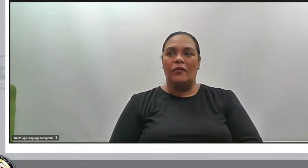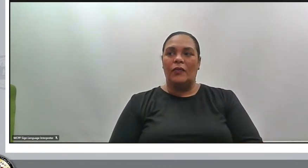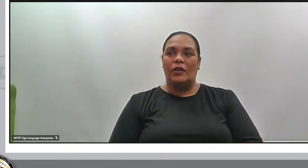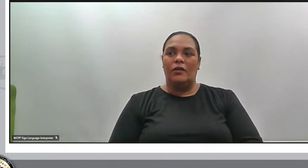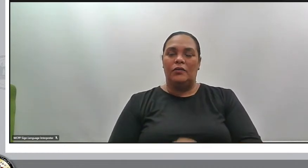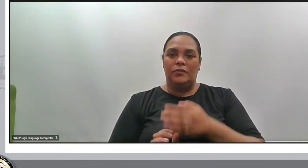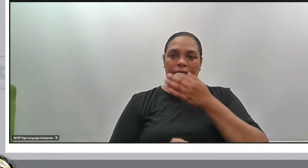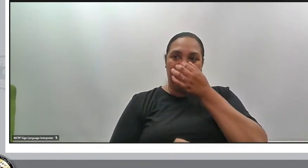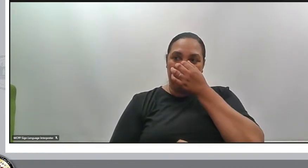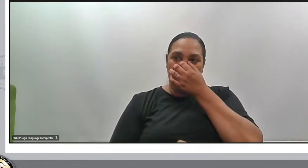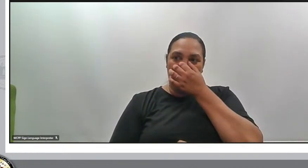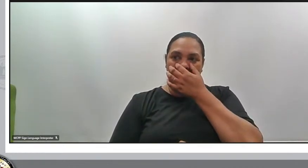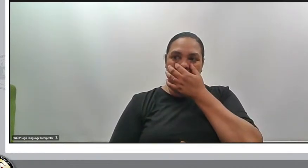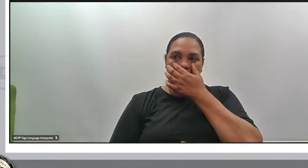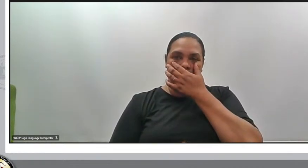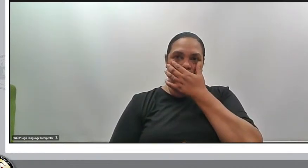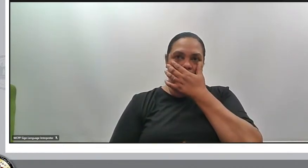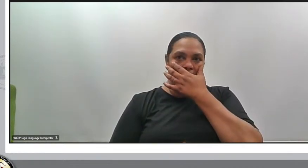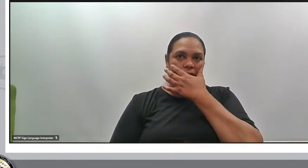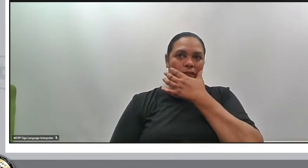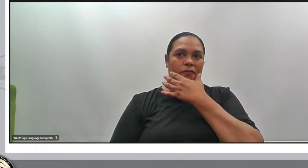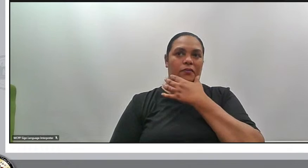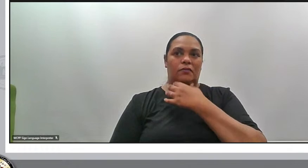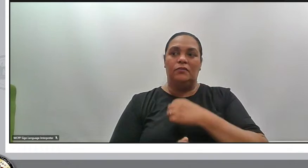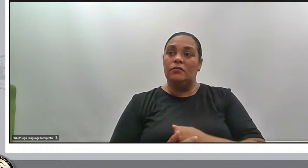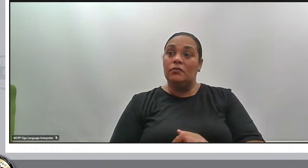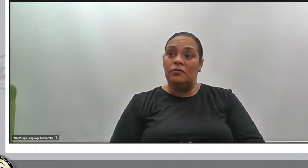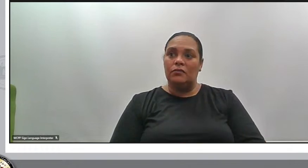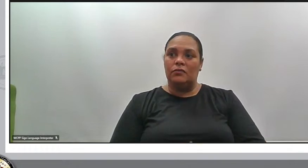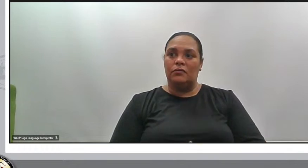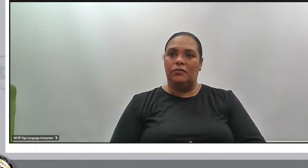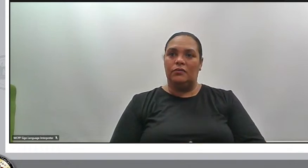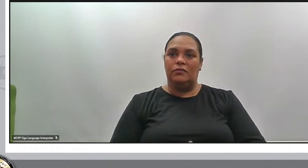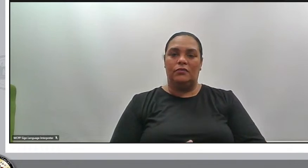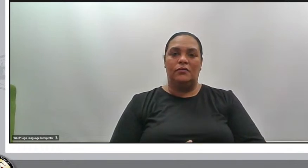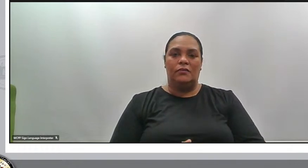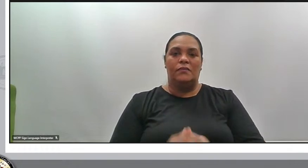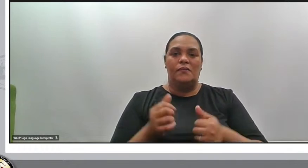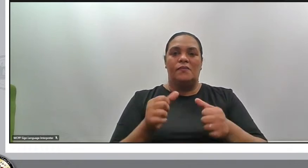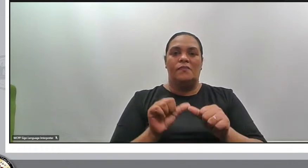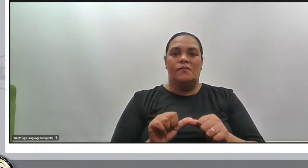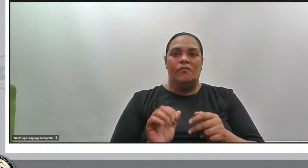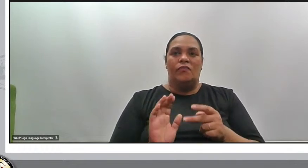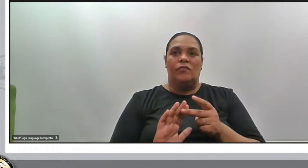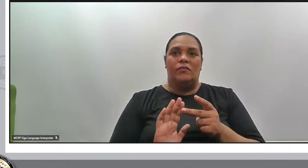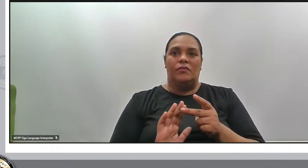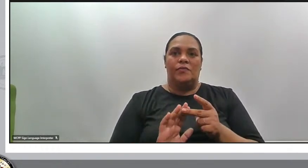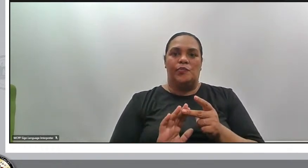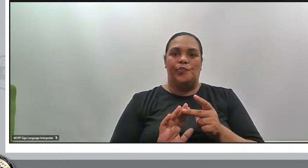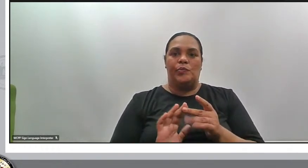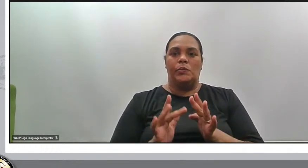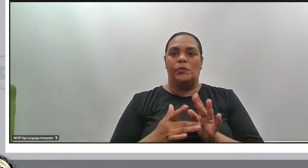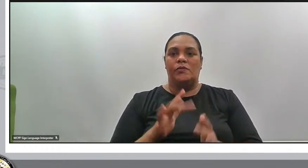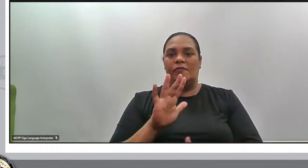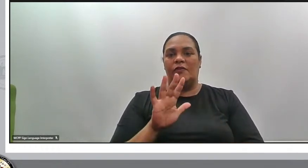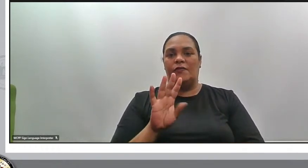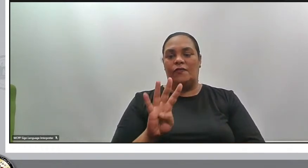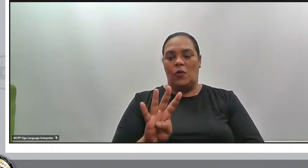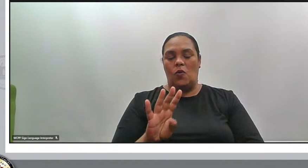Thank you very much for those comprehensive responses. Let's then move on. Page 54